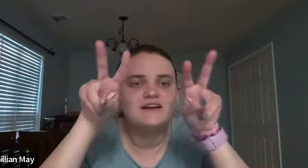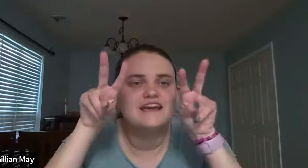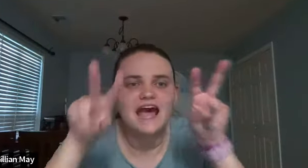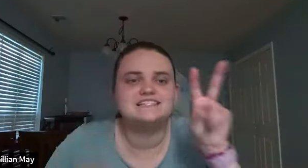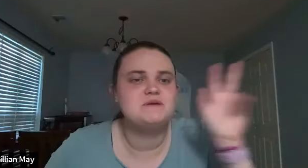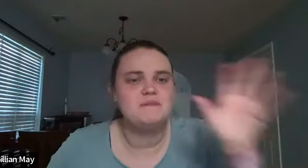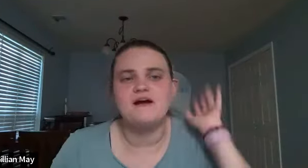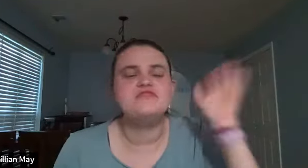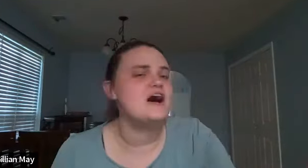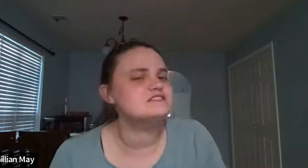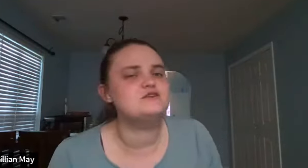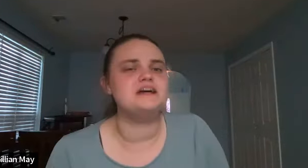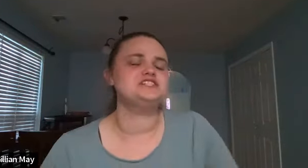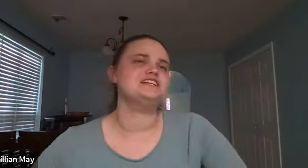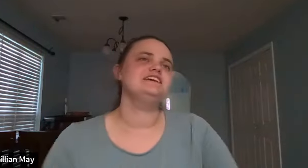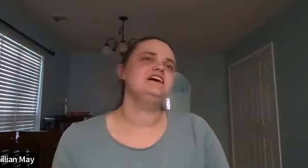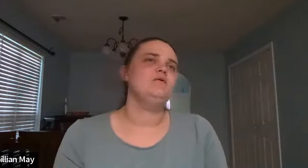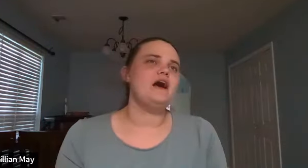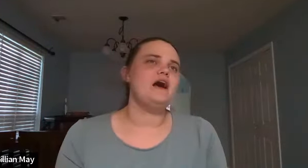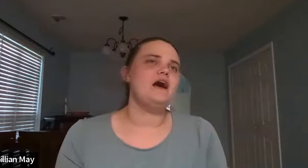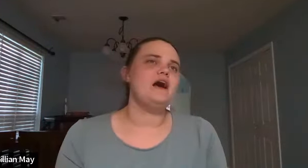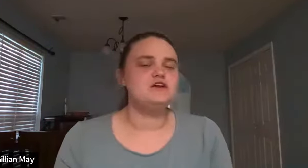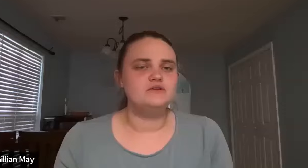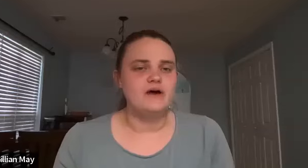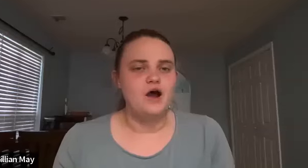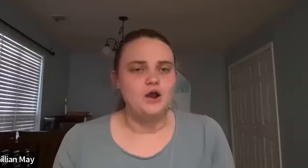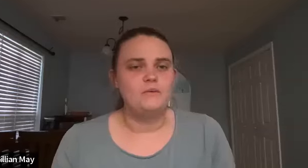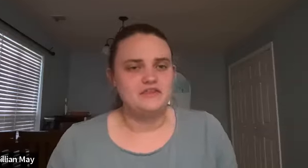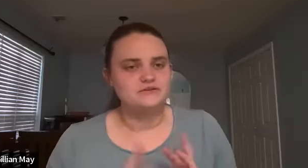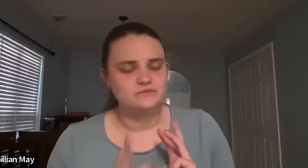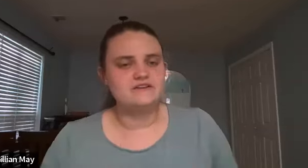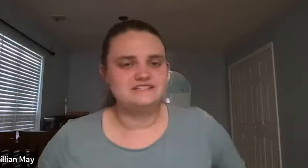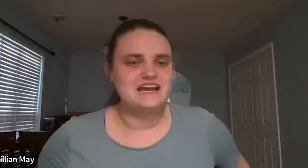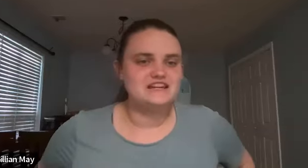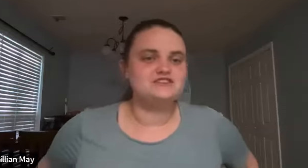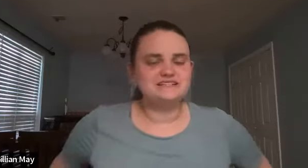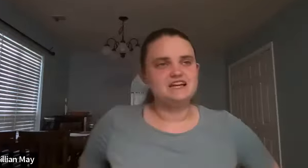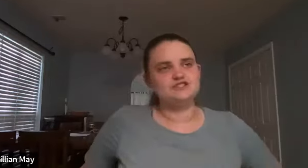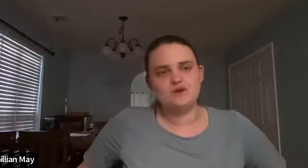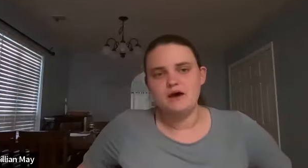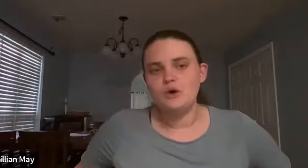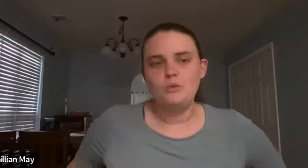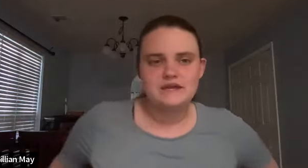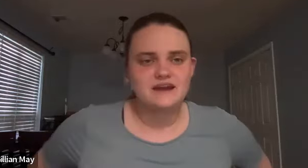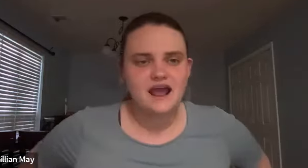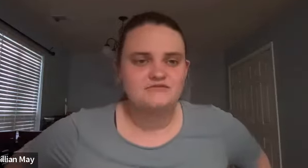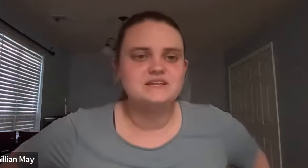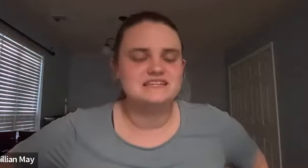staring, asking me about 1,000 questions. I think we stayed on natural disasters for about a week and a half because they